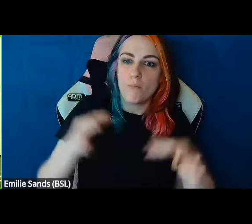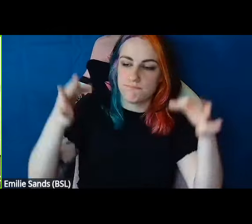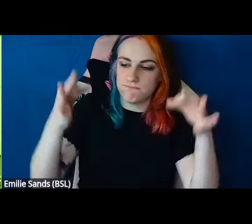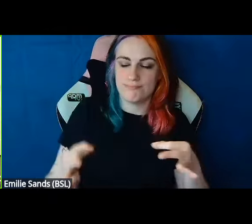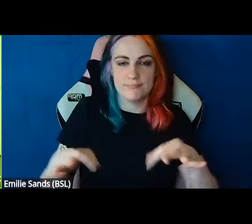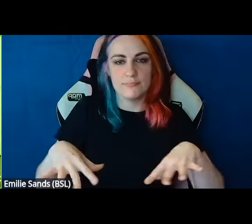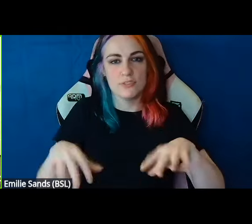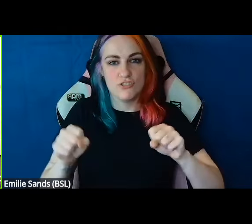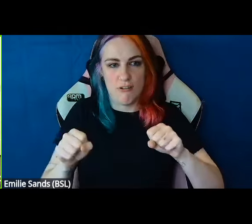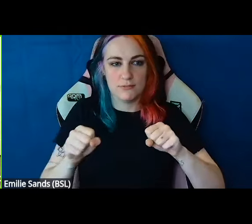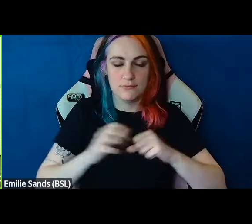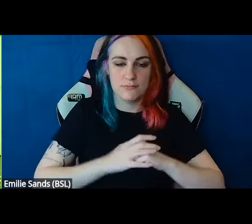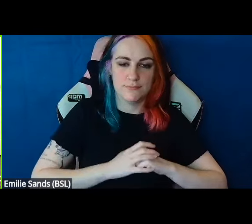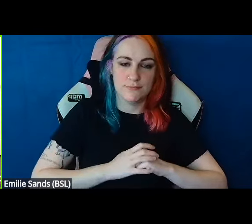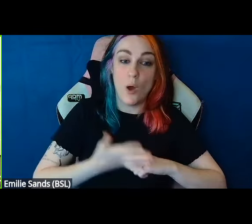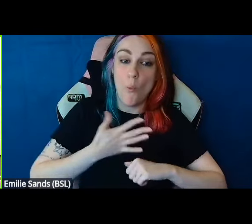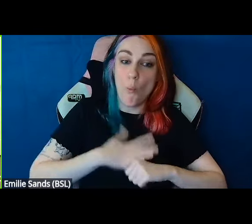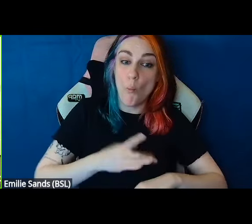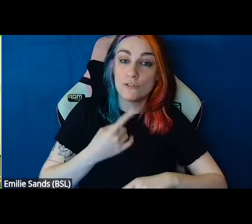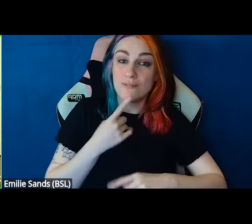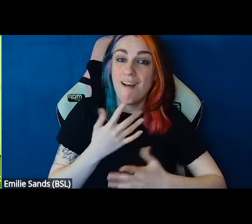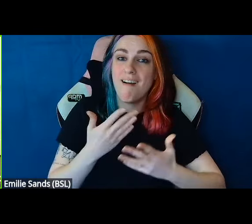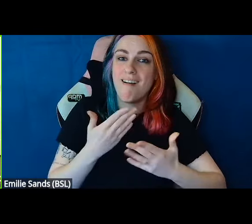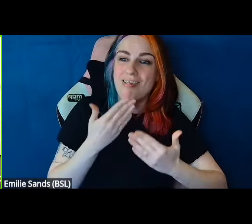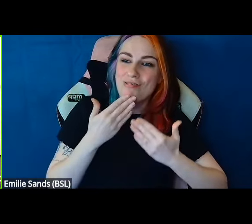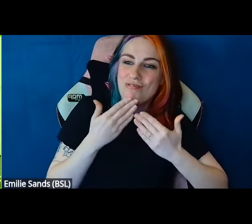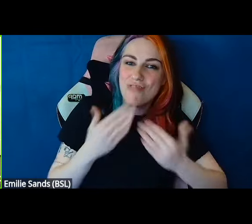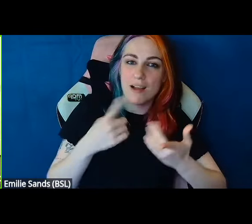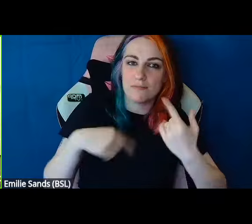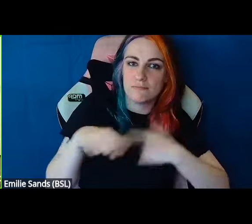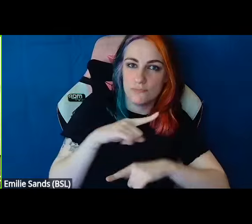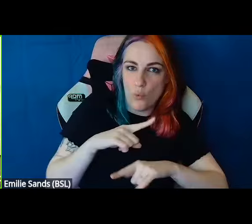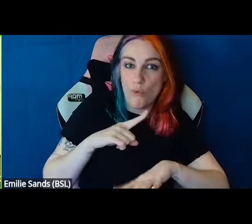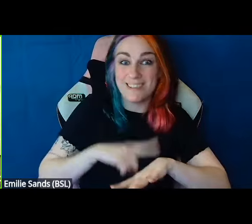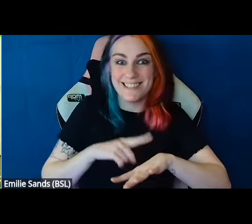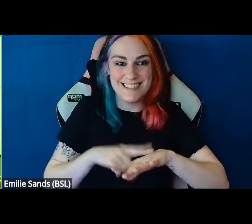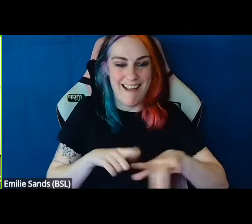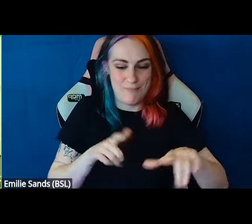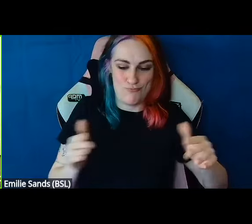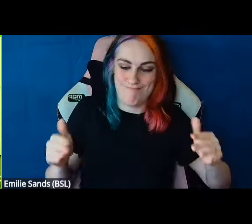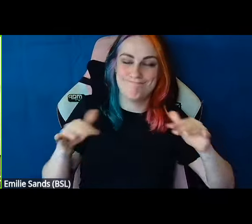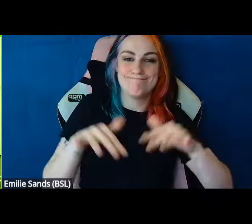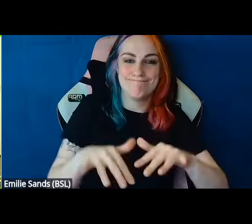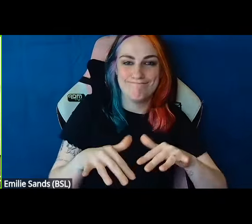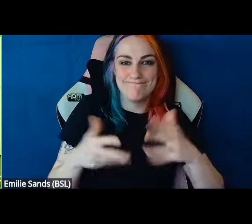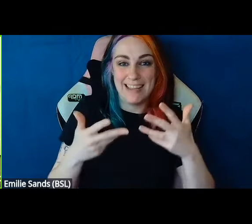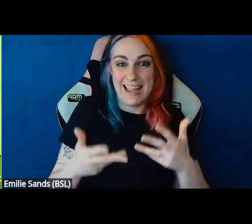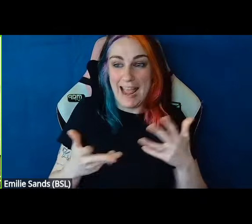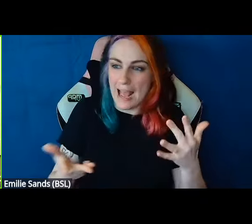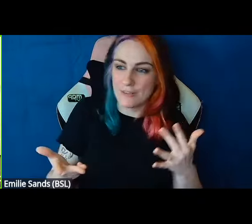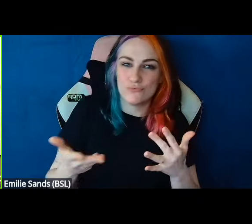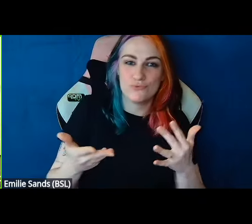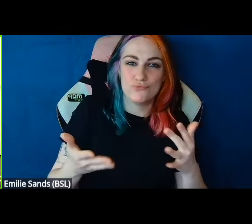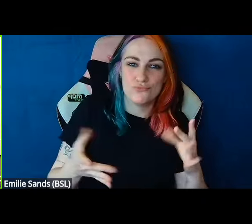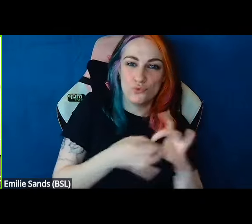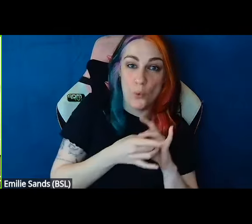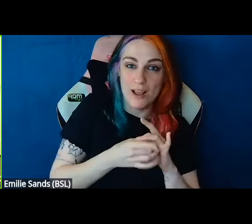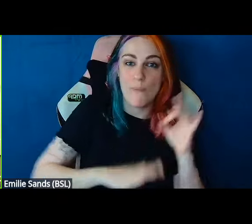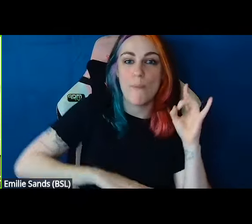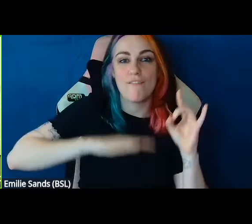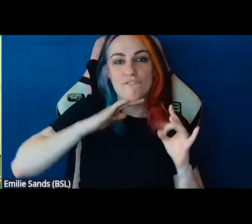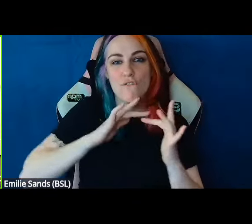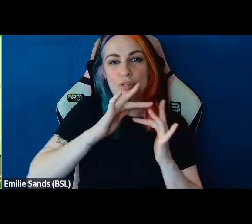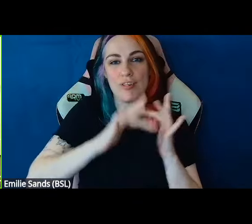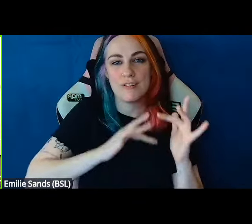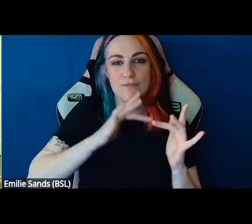started, I wanted to thank everyone for taking the time to be here and joining us for another fully remote edition